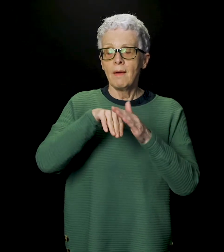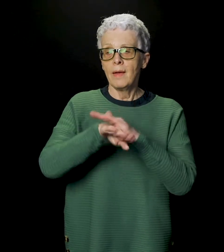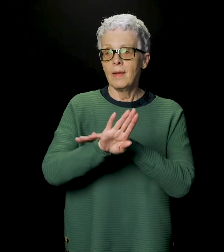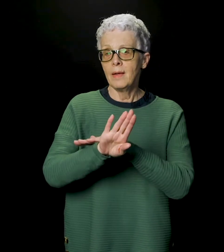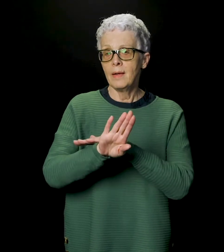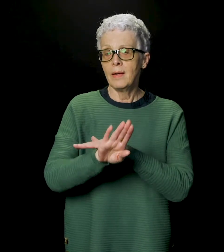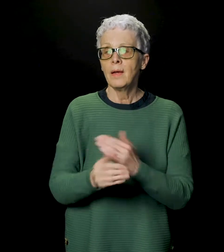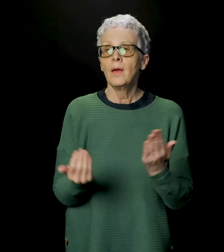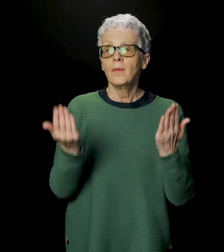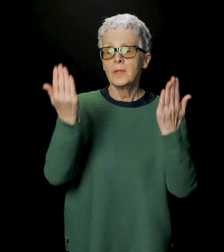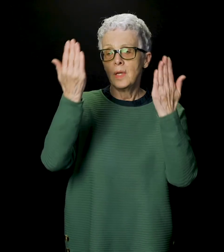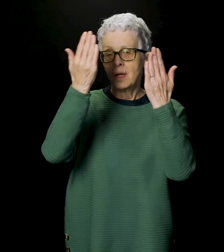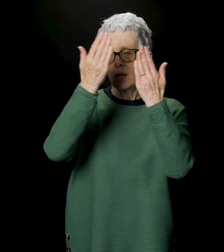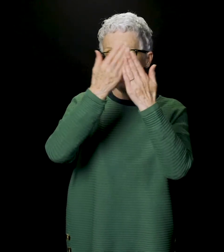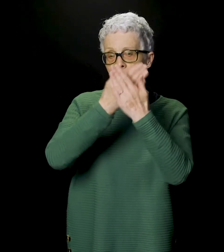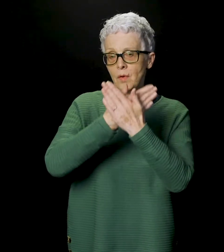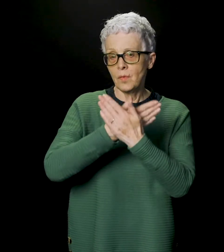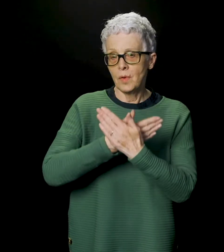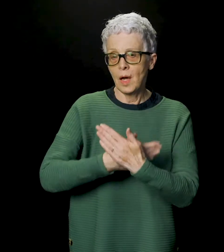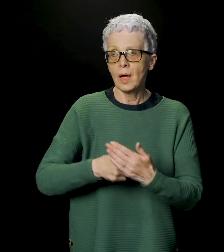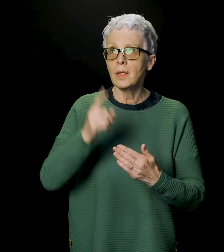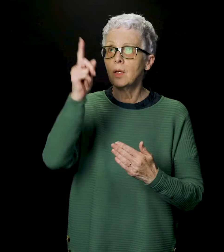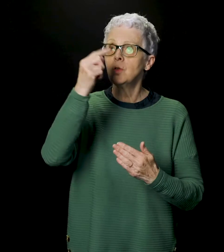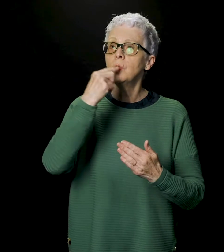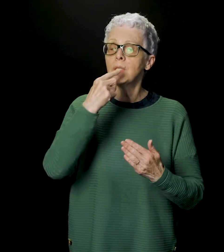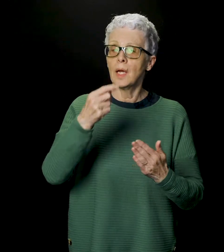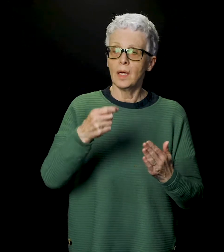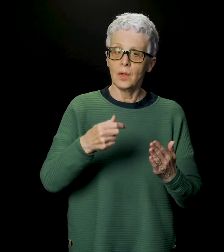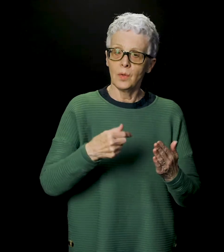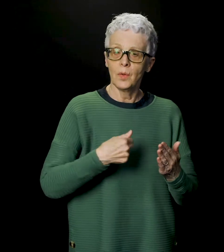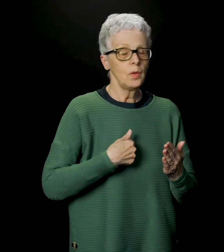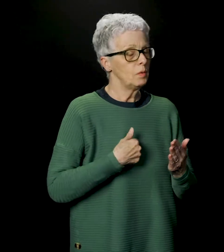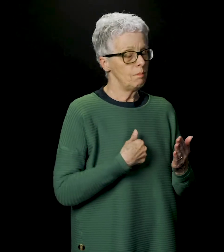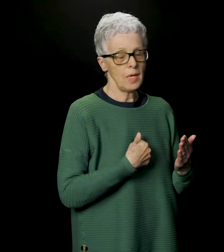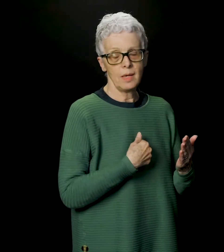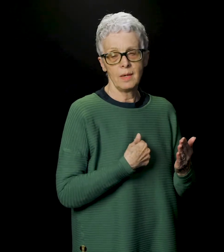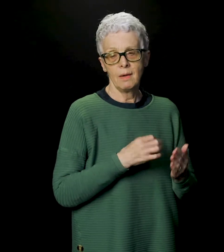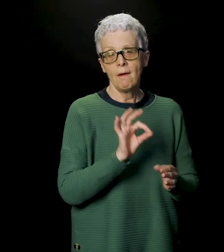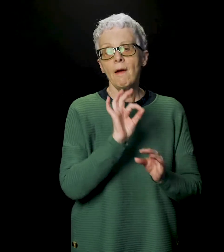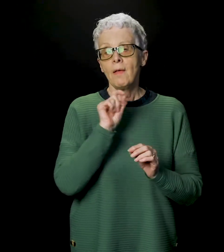Love in the dead of night, and you tell